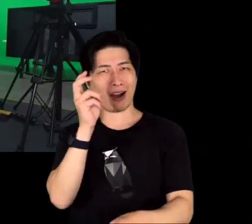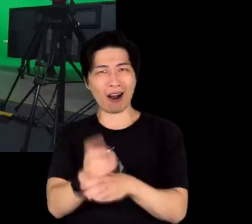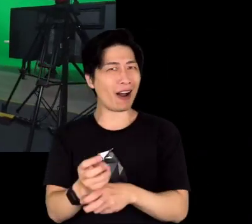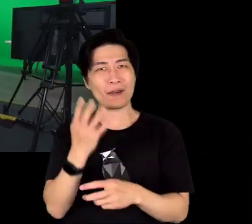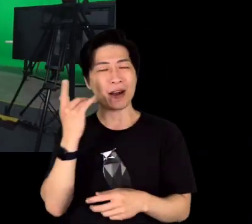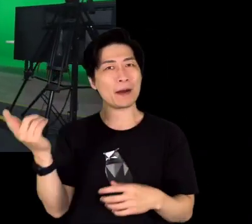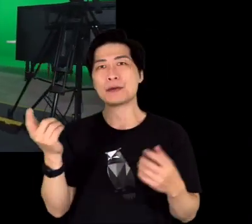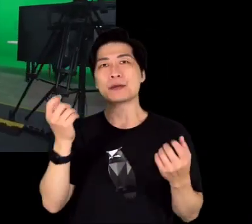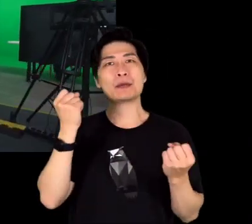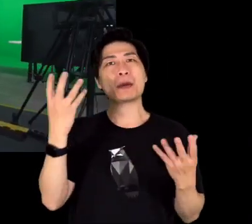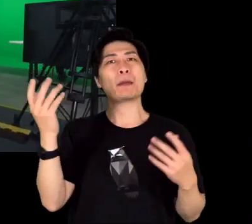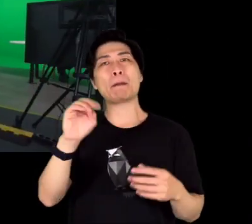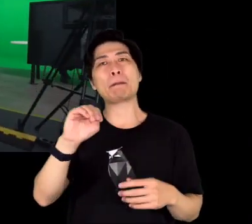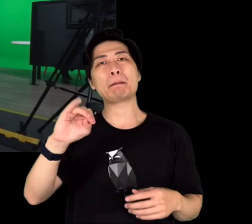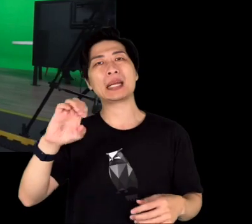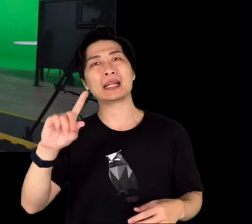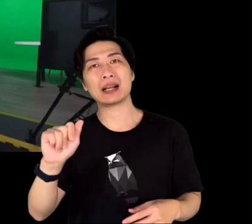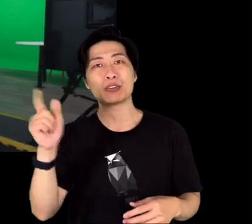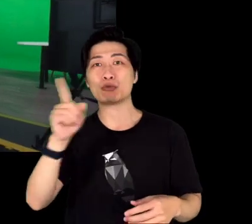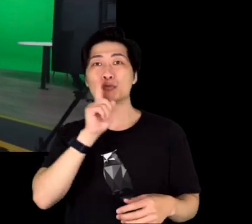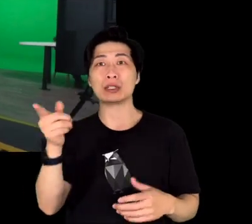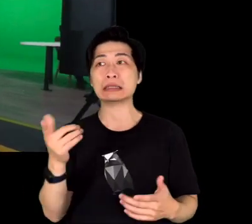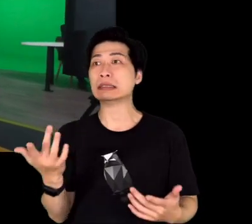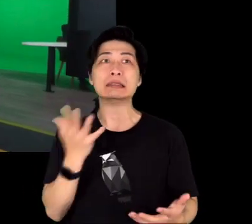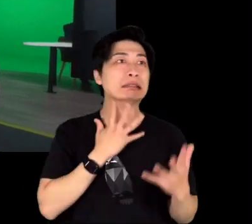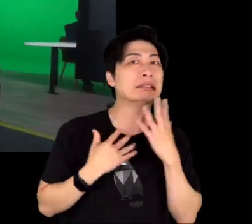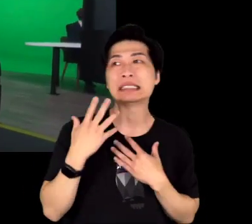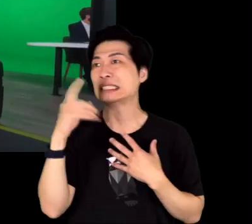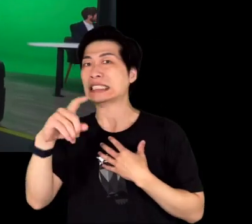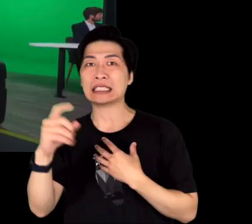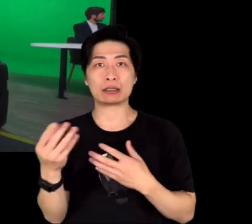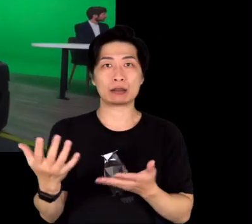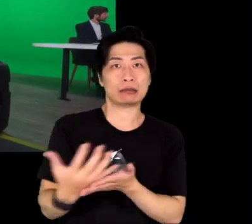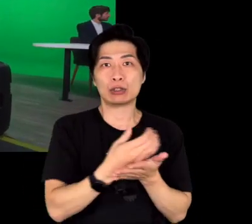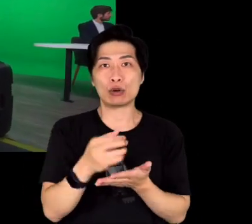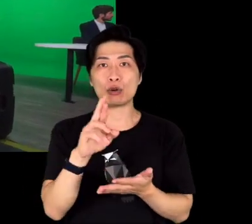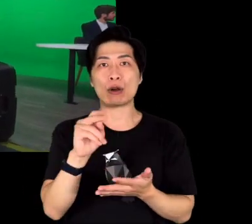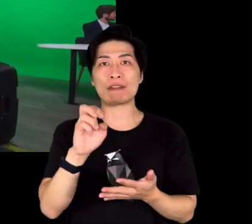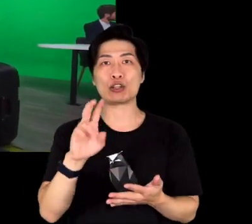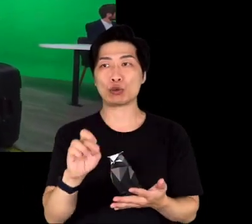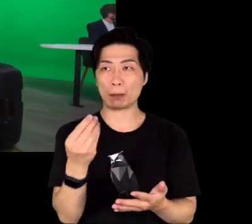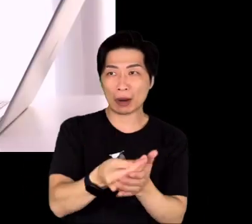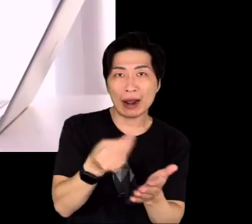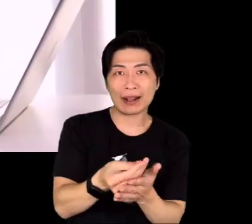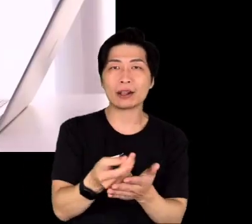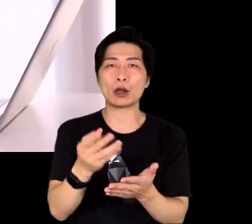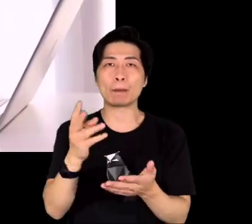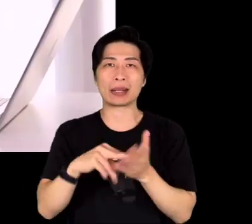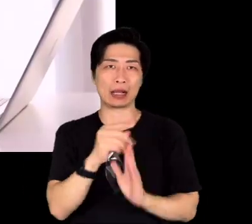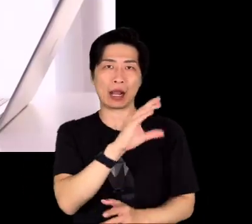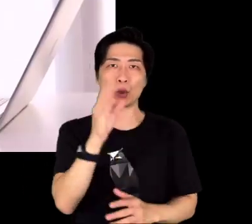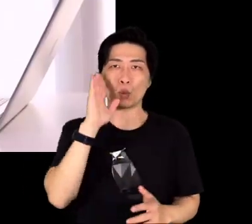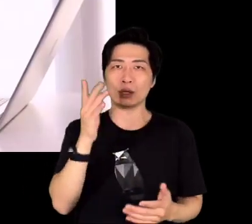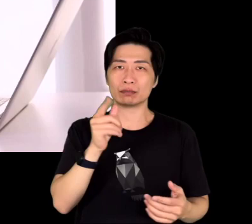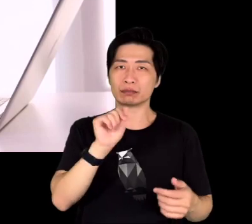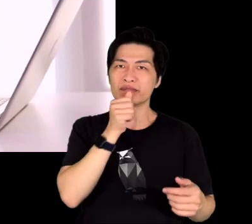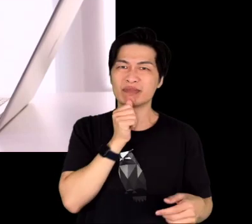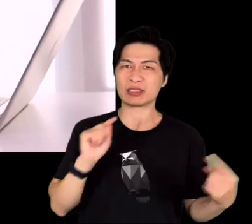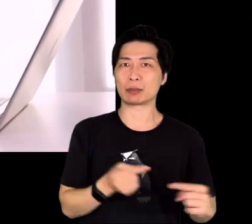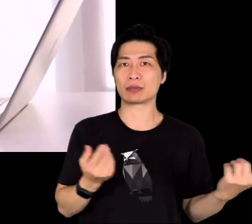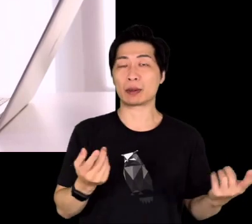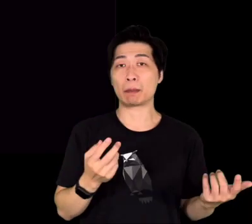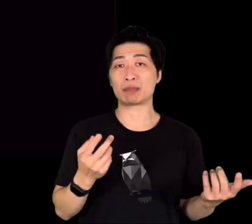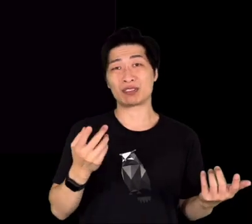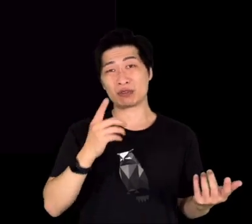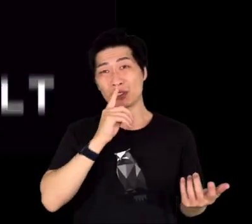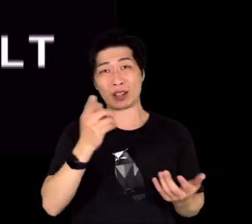day and age is hard to understand, especially in a situation where media publications are desperate for revenue, you are going to experience nothing but